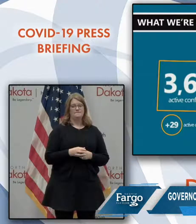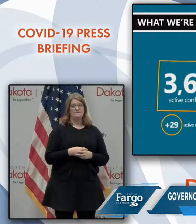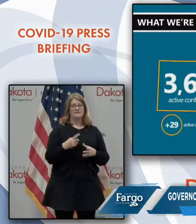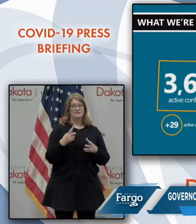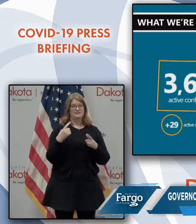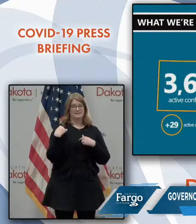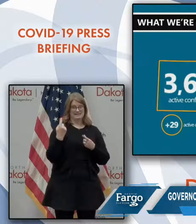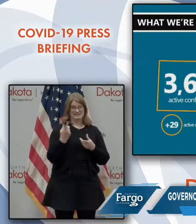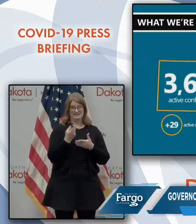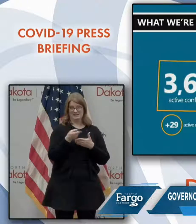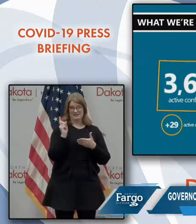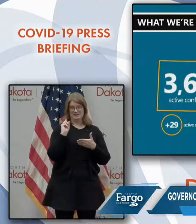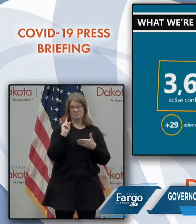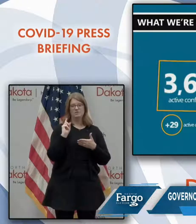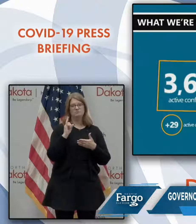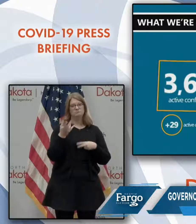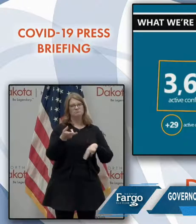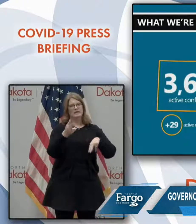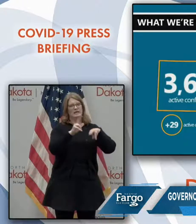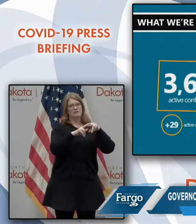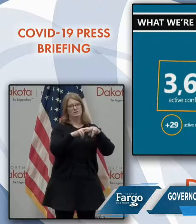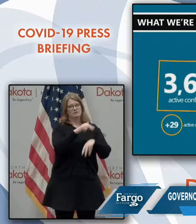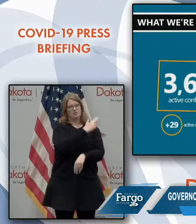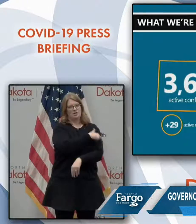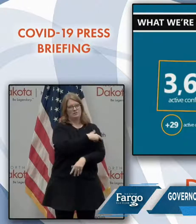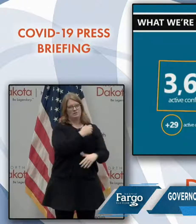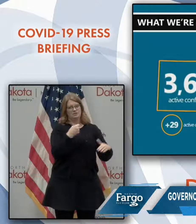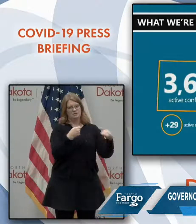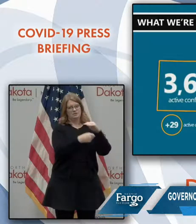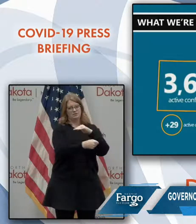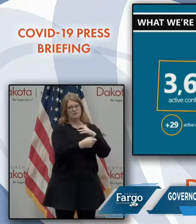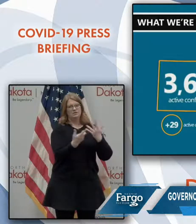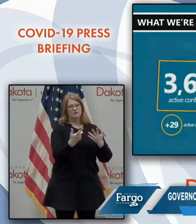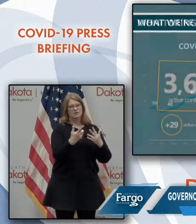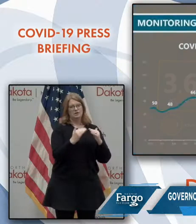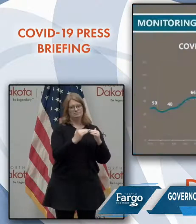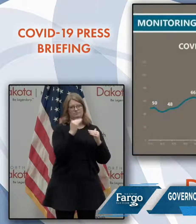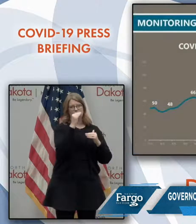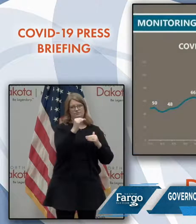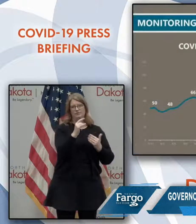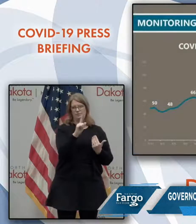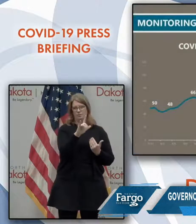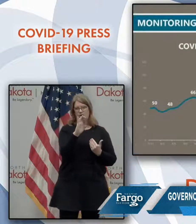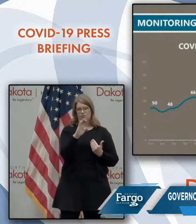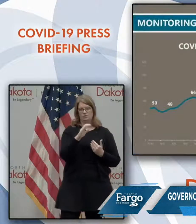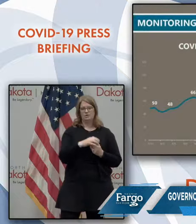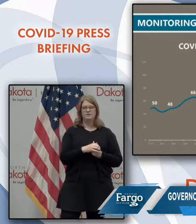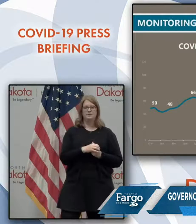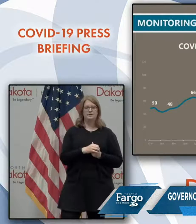had an increase in hospitalizations. We've broken into that 100% mark. There is going to be